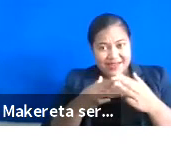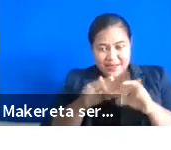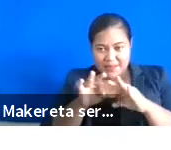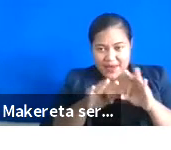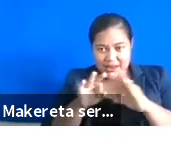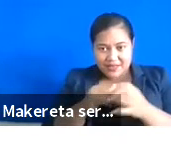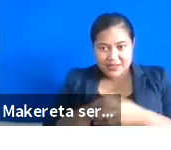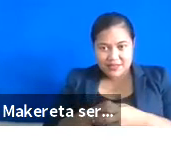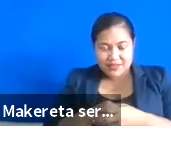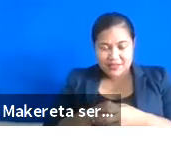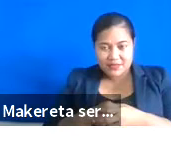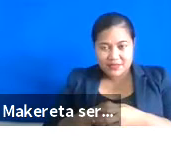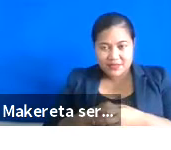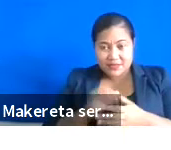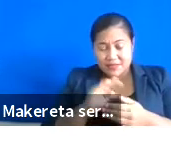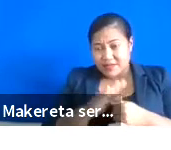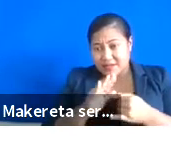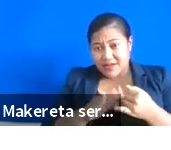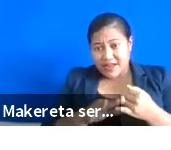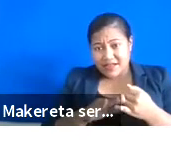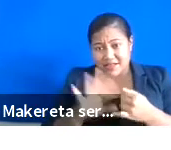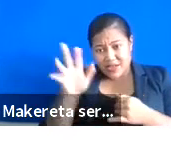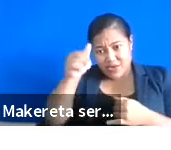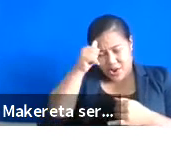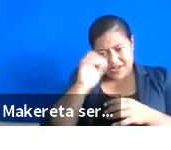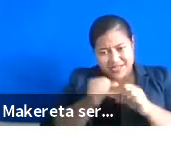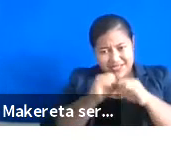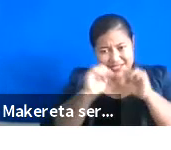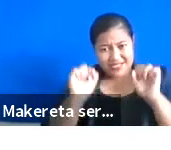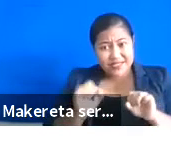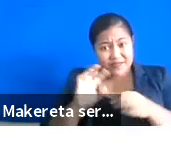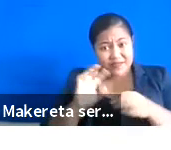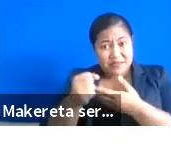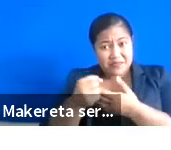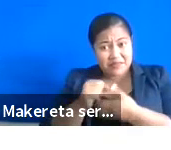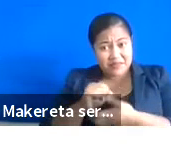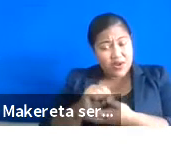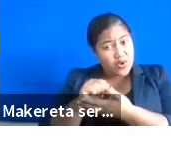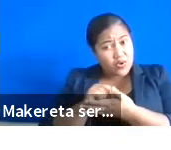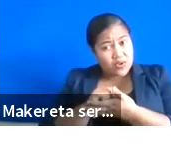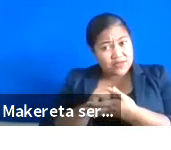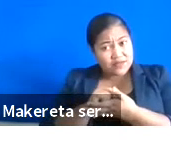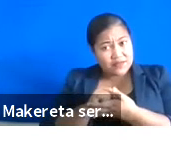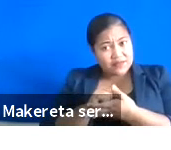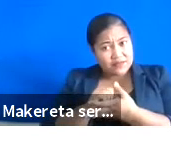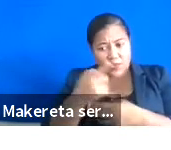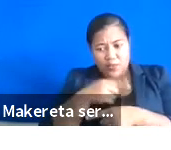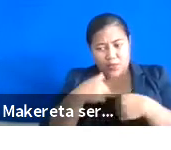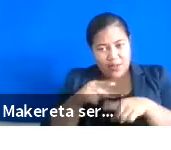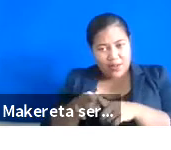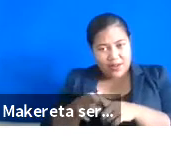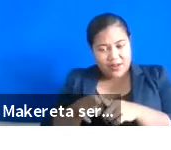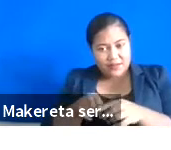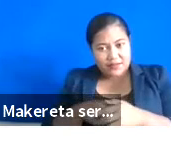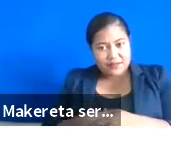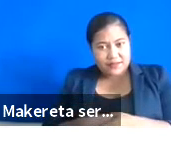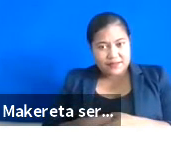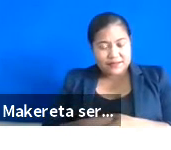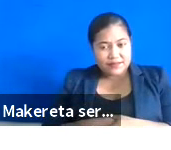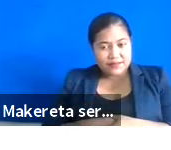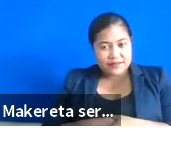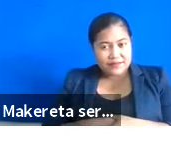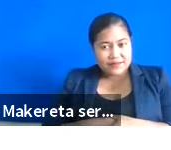is what people from conservation you know learn from that protected areas are